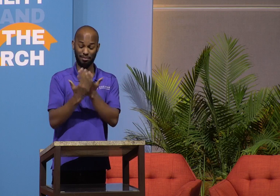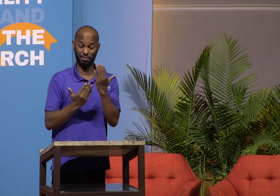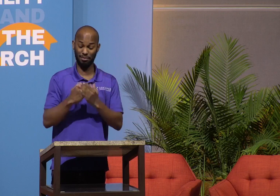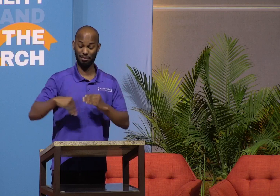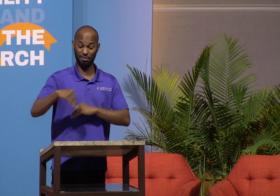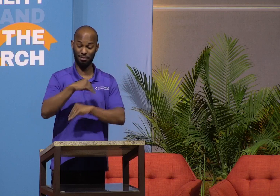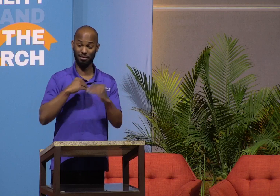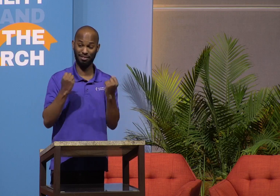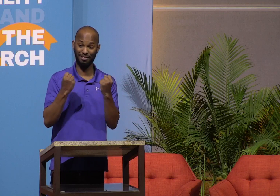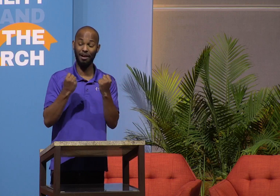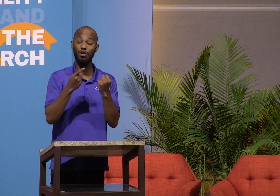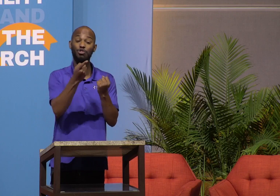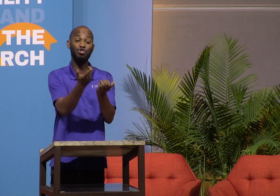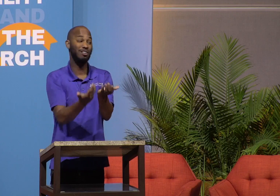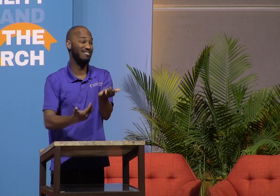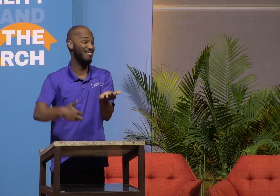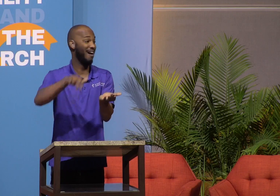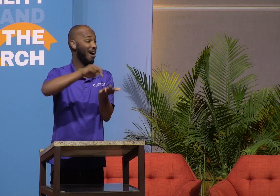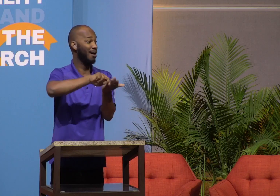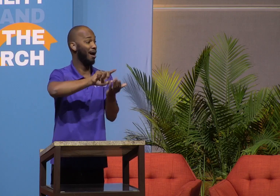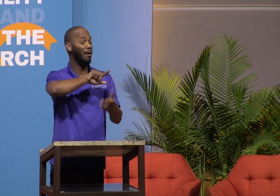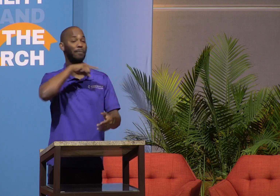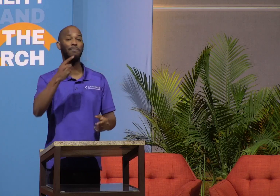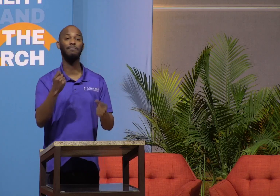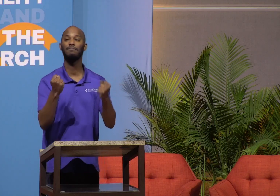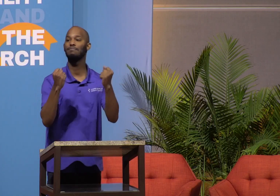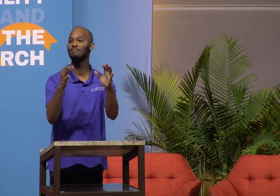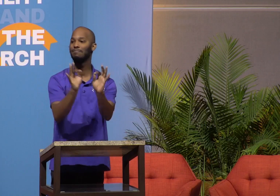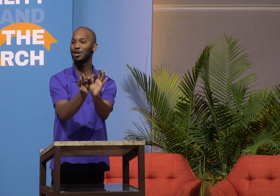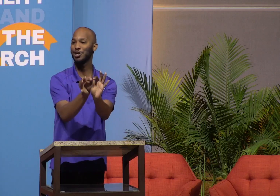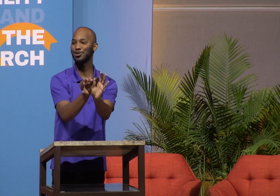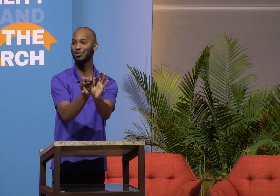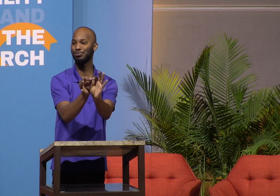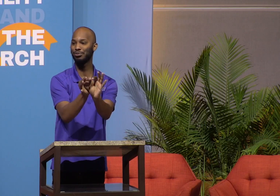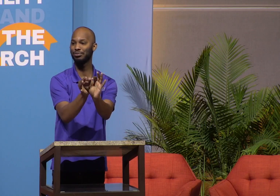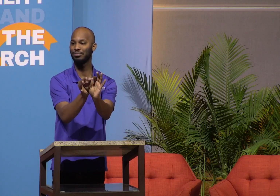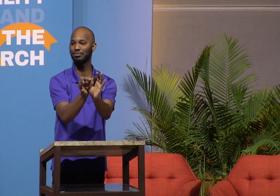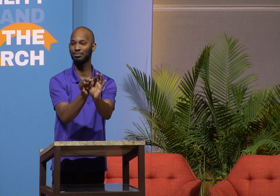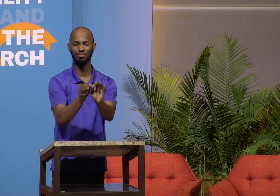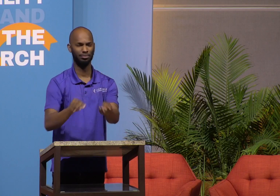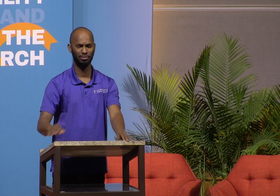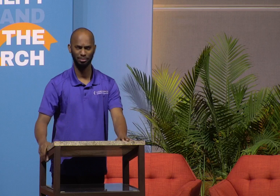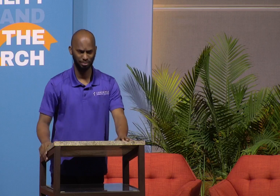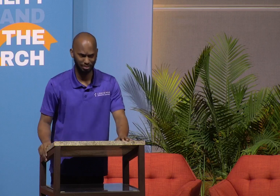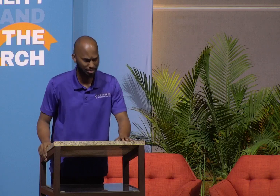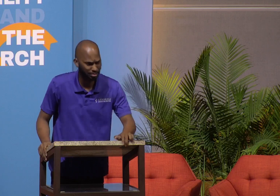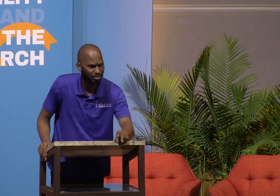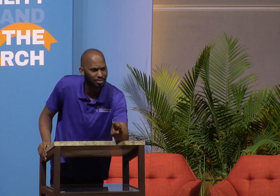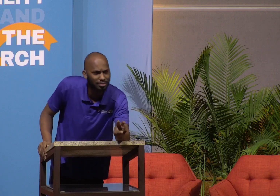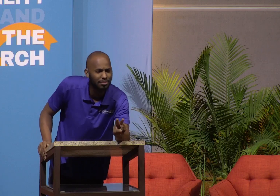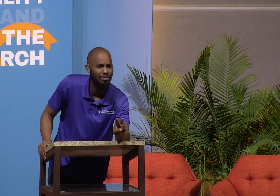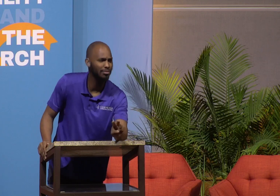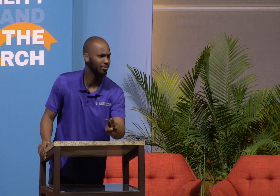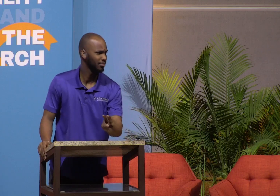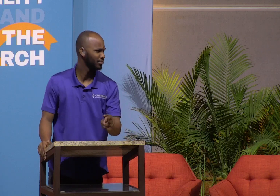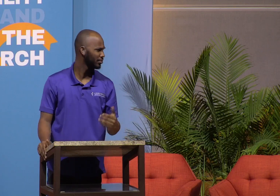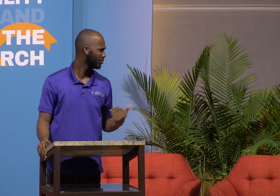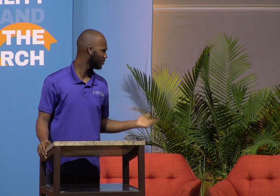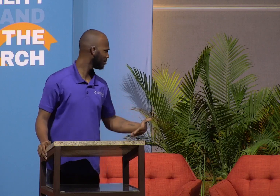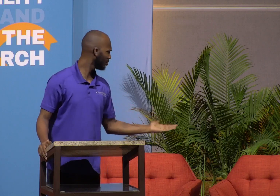So the lady that was a couple rows in front of us saw that I was signing with my friend, and immediately she turned